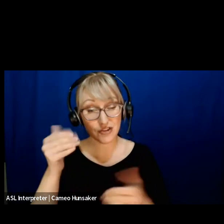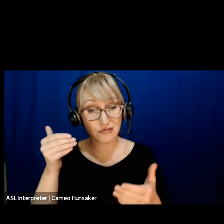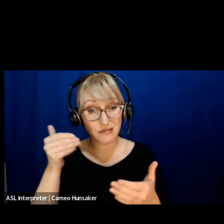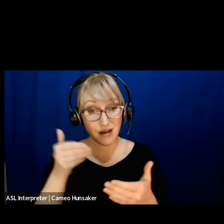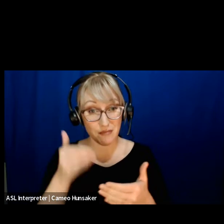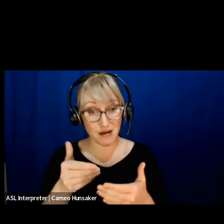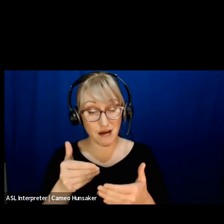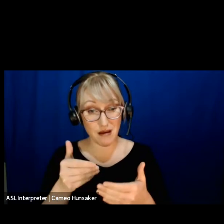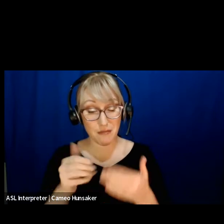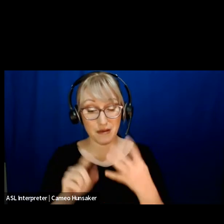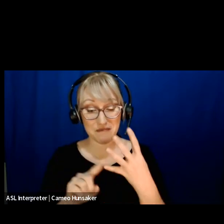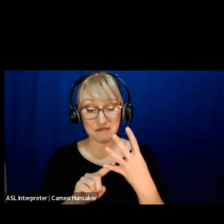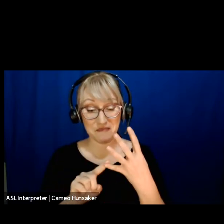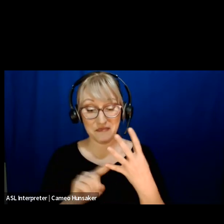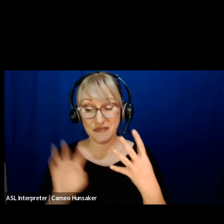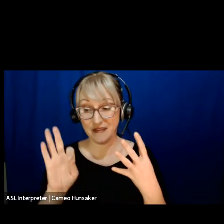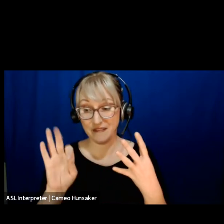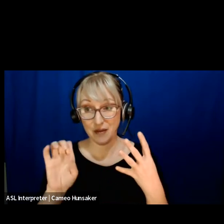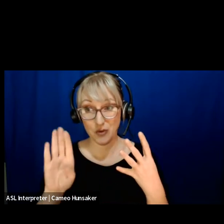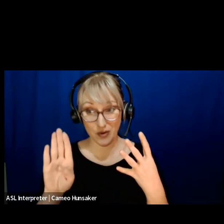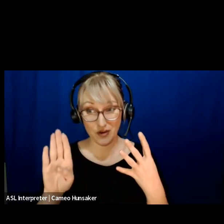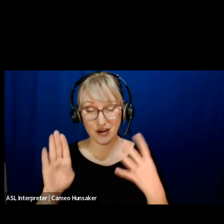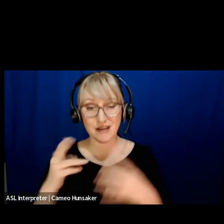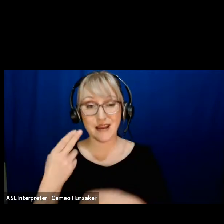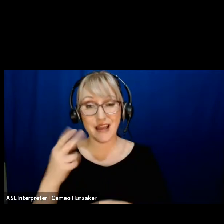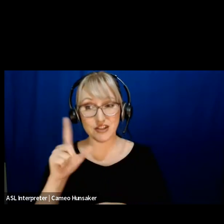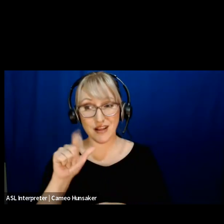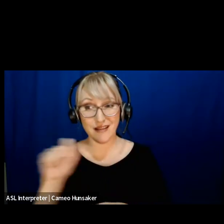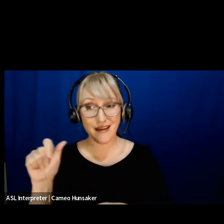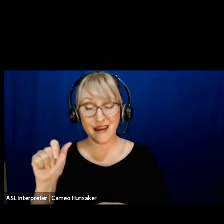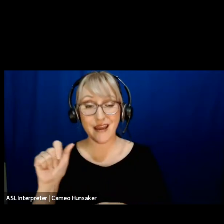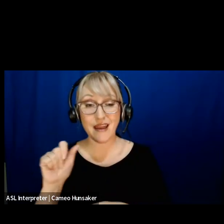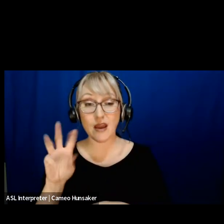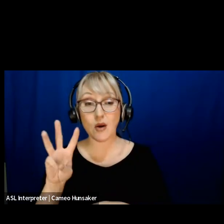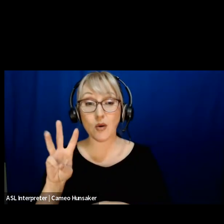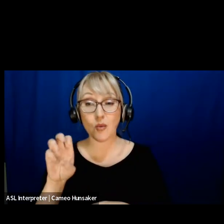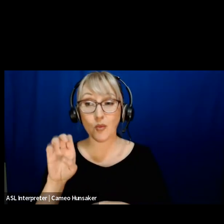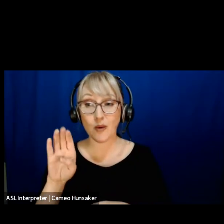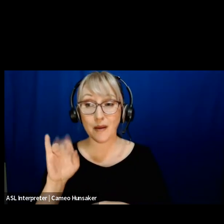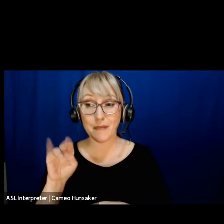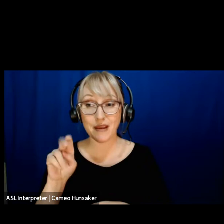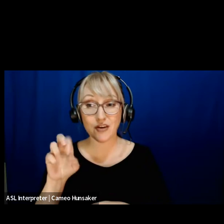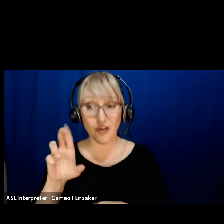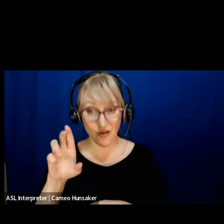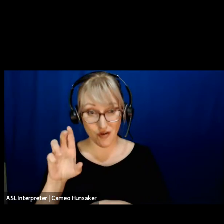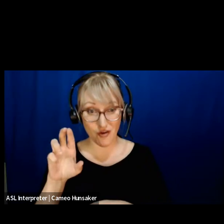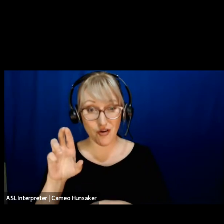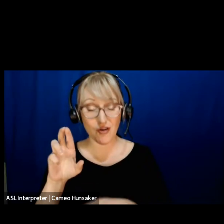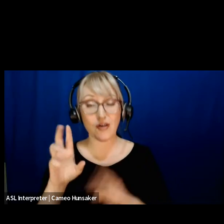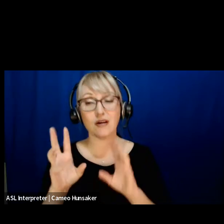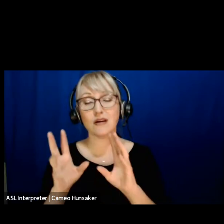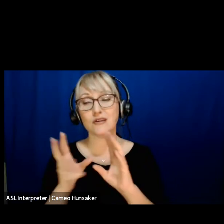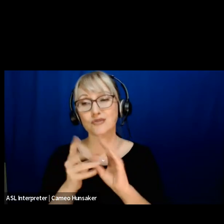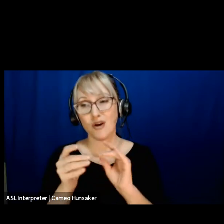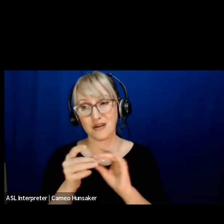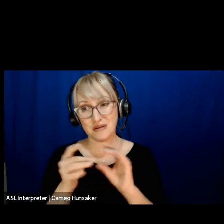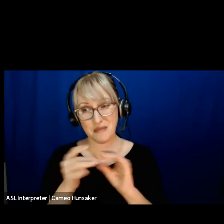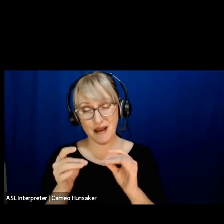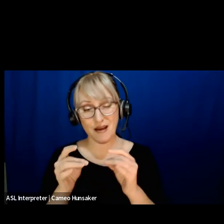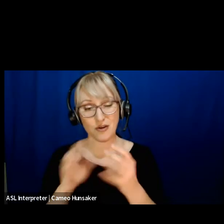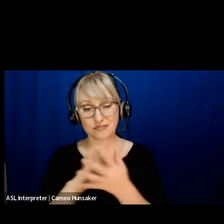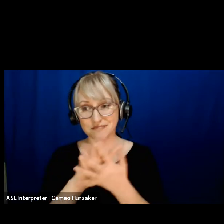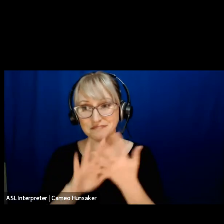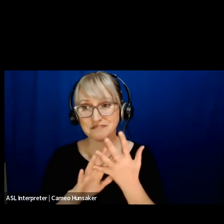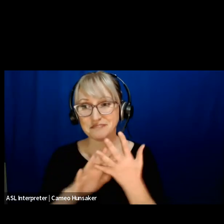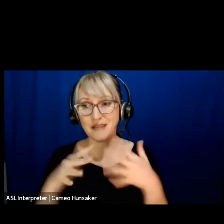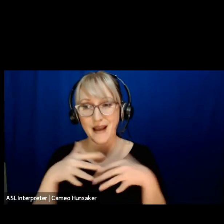February, an HLAA webinar that is talking about all things hybrid, and so our board